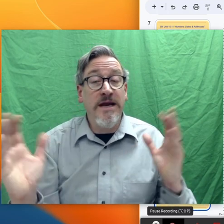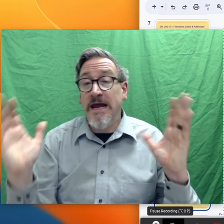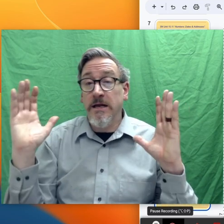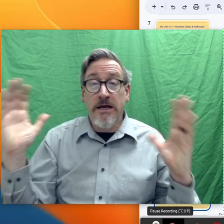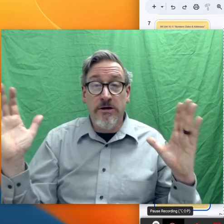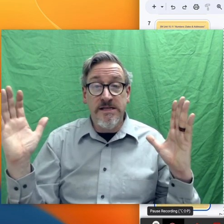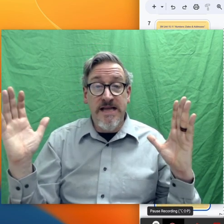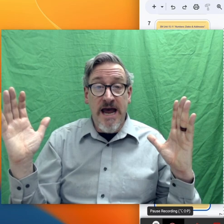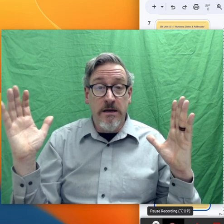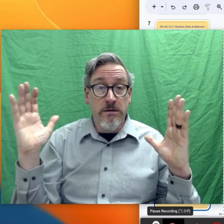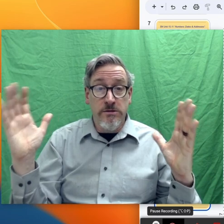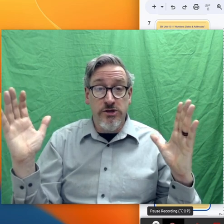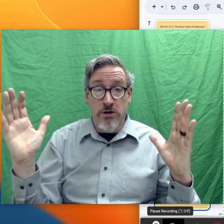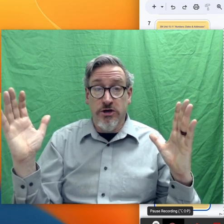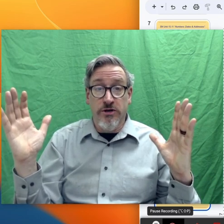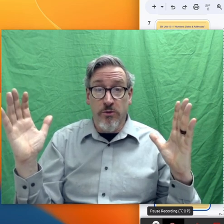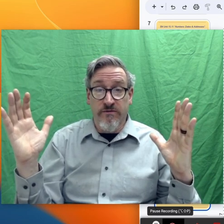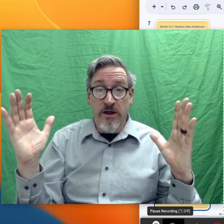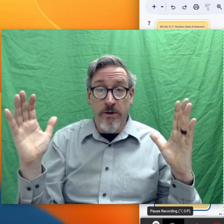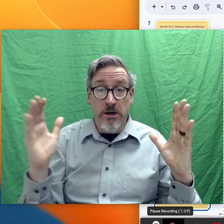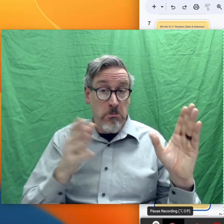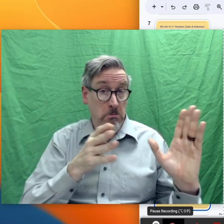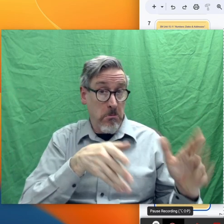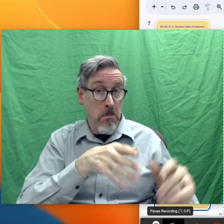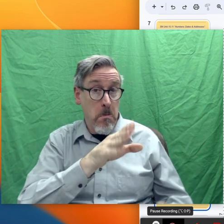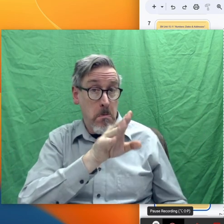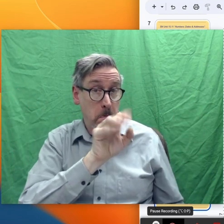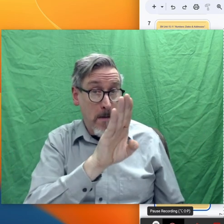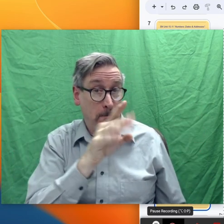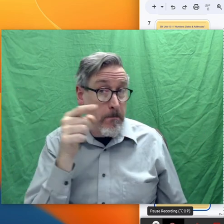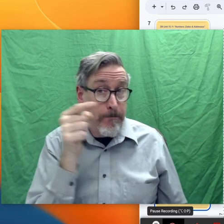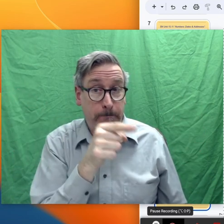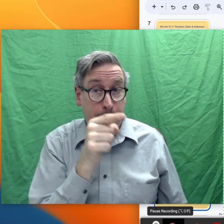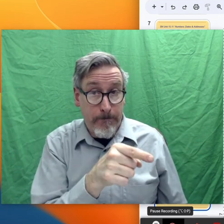But again, here is that structure that we're following.